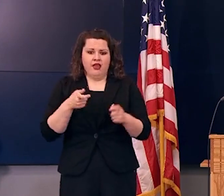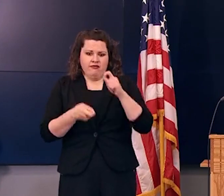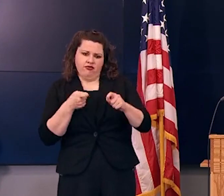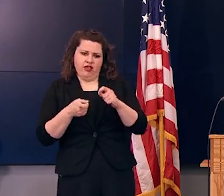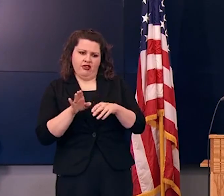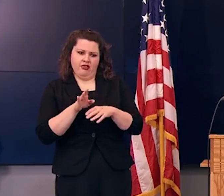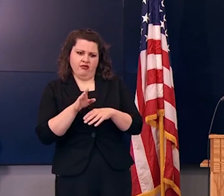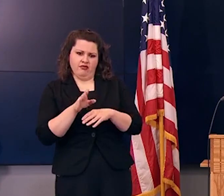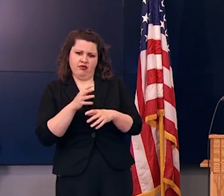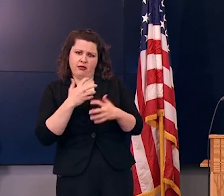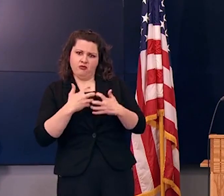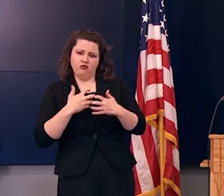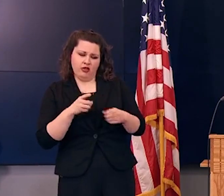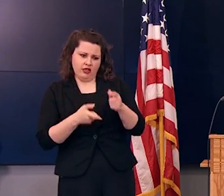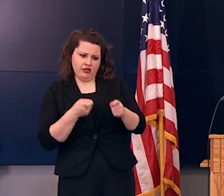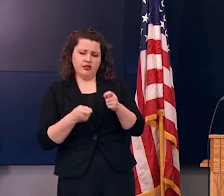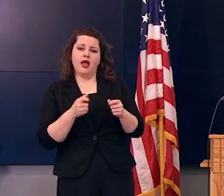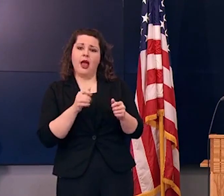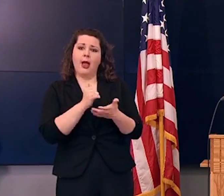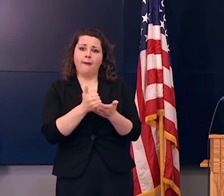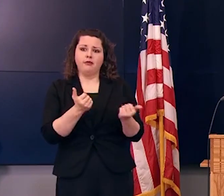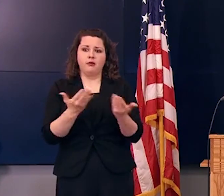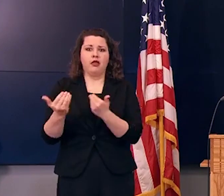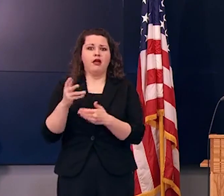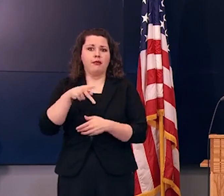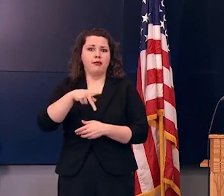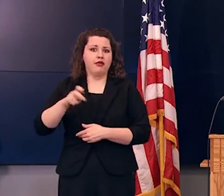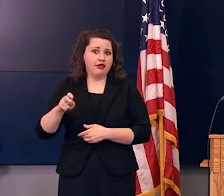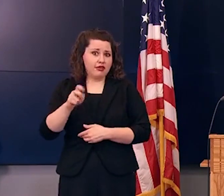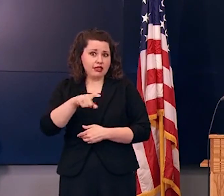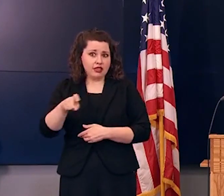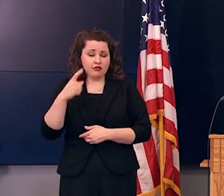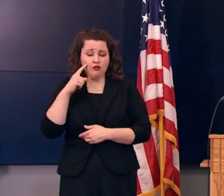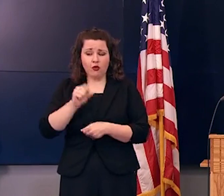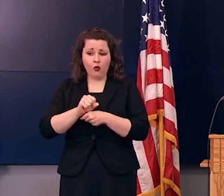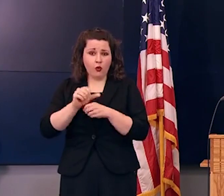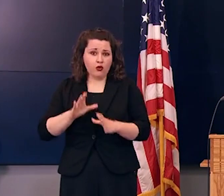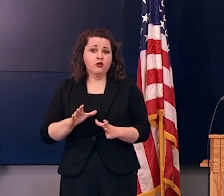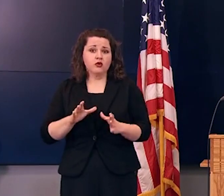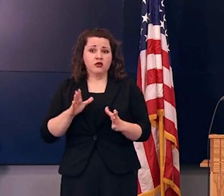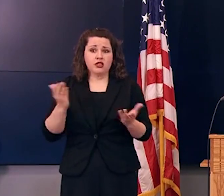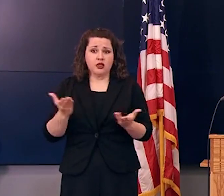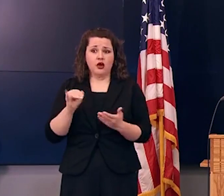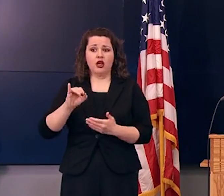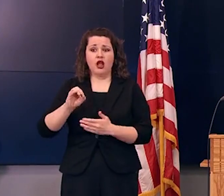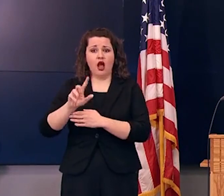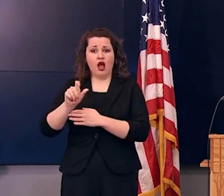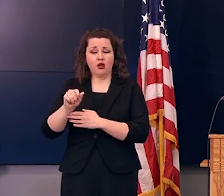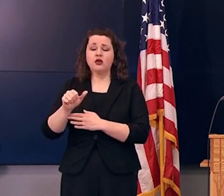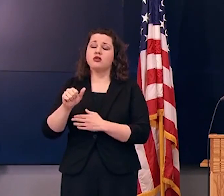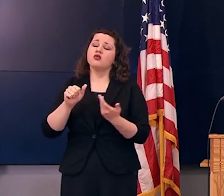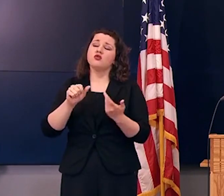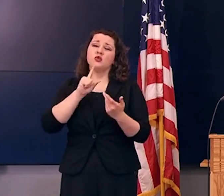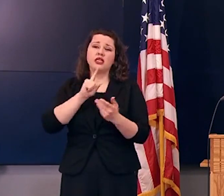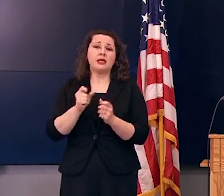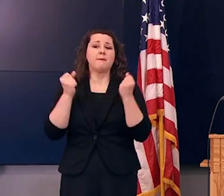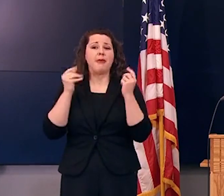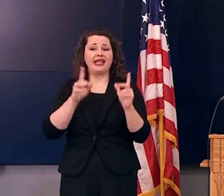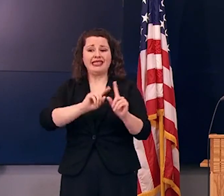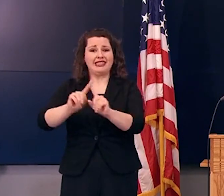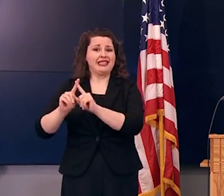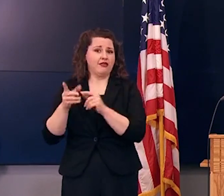help supply some of the PPE needs for our essential workforce in the state of Iowa. So there are a lot of different